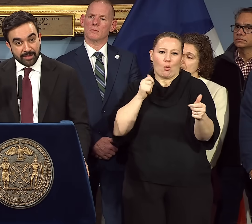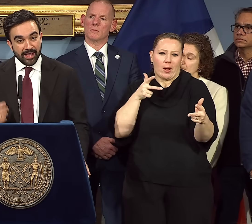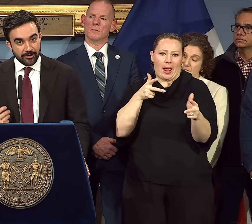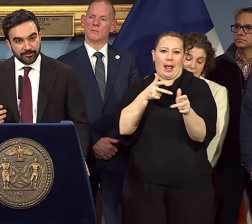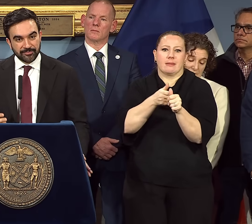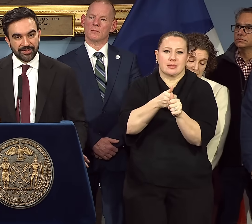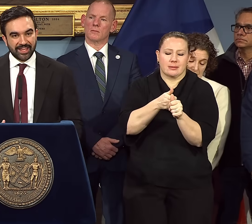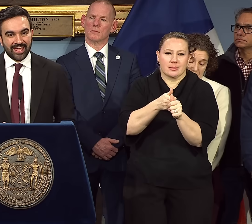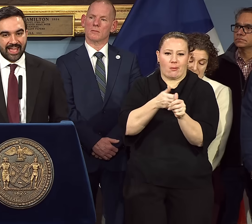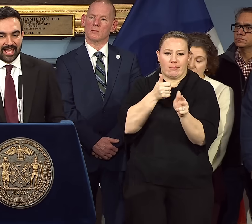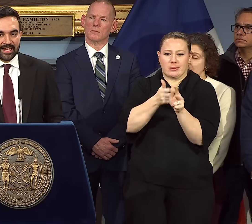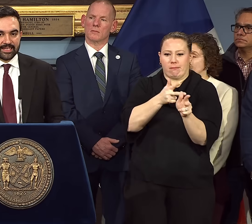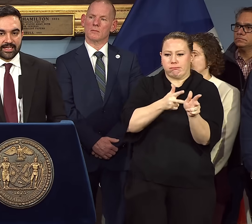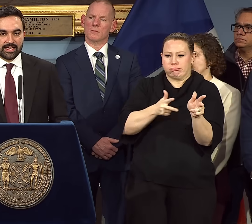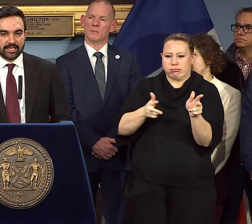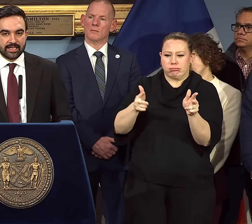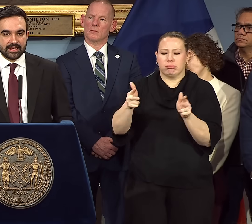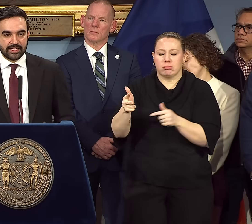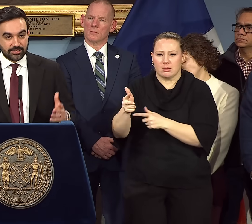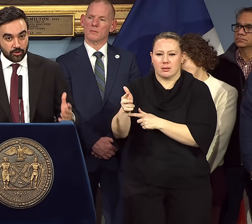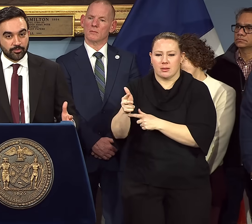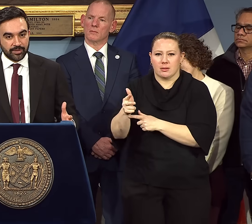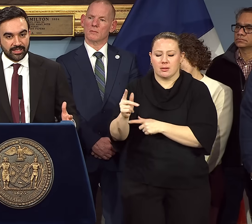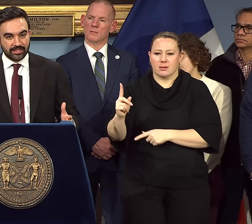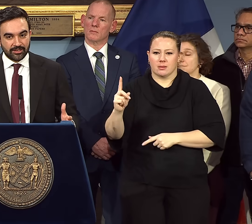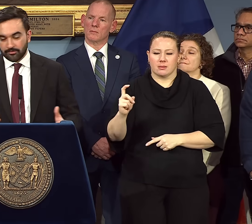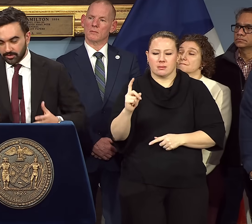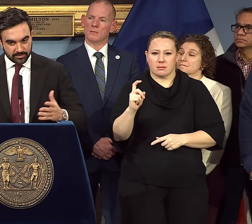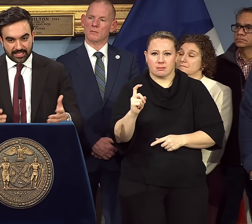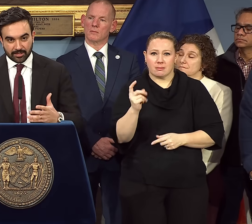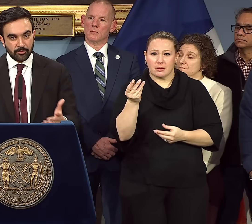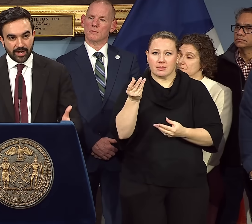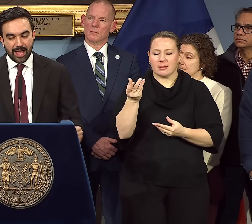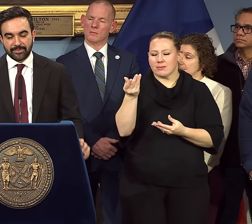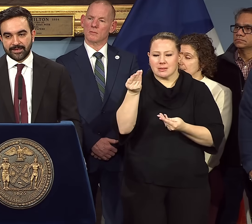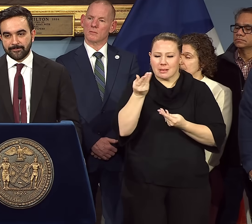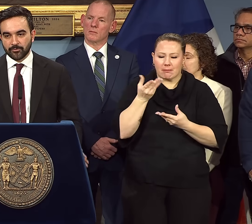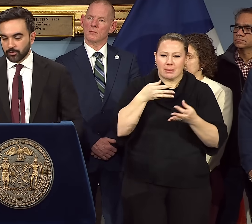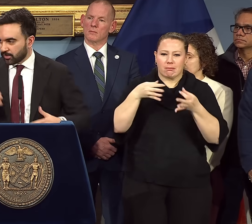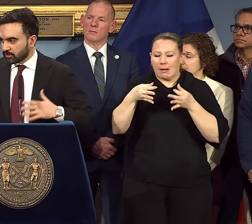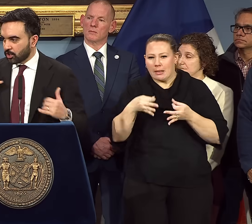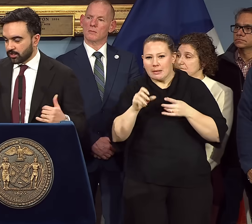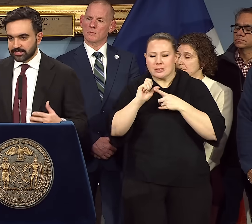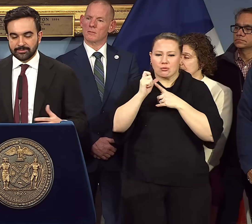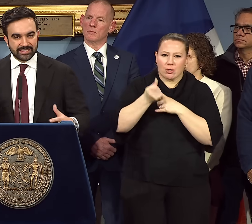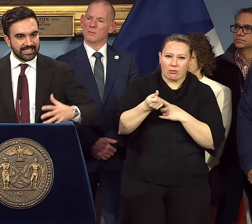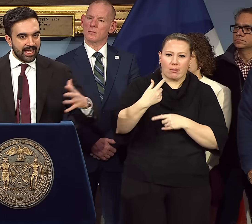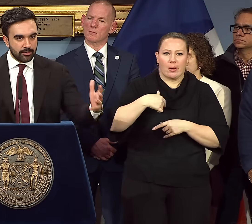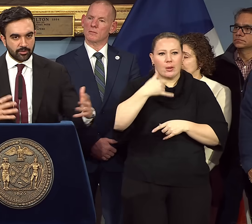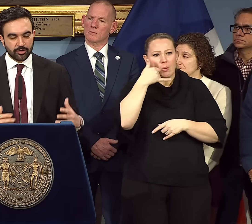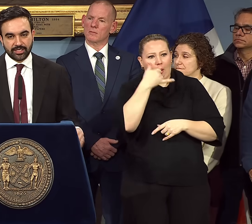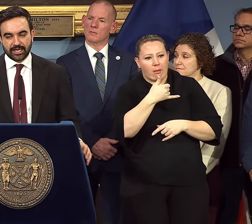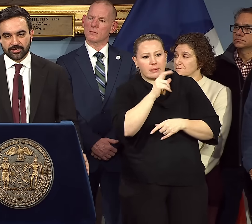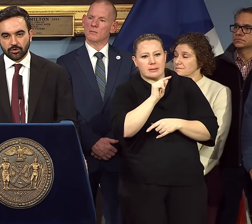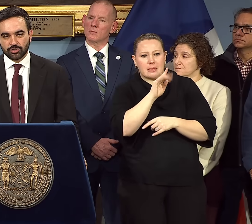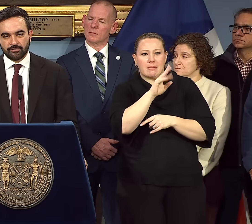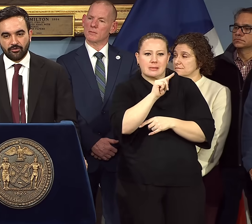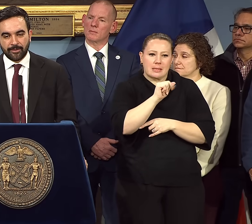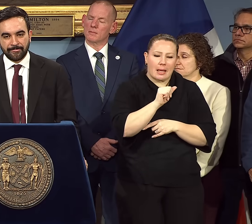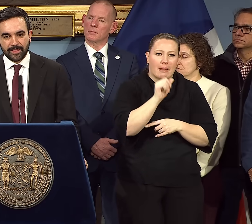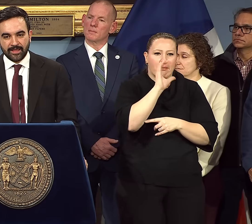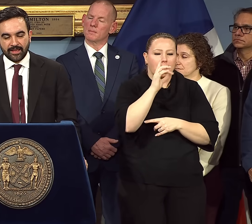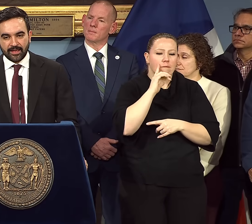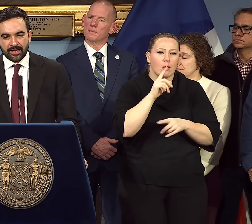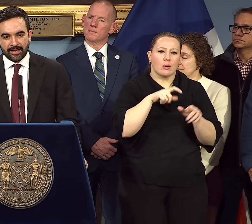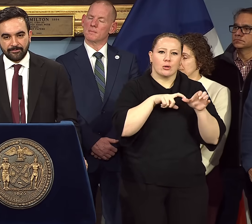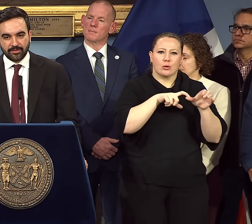he came out, and he told me, he was telling me what happened. We were calling TBTA. We were looking to get a tow truck for